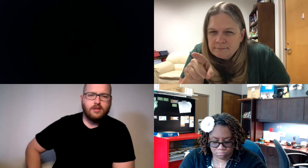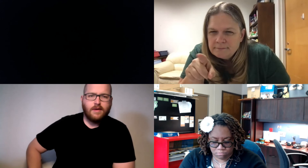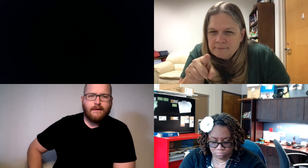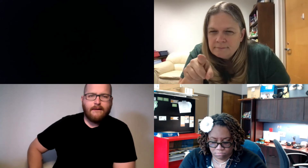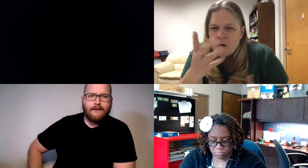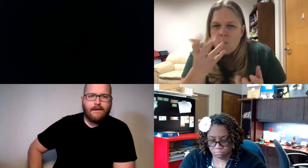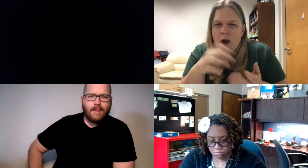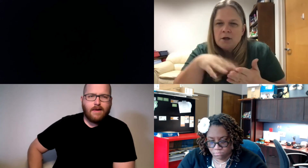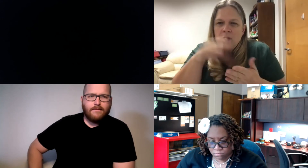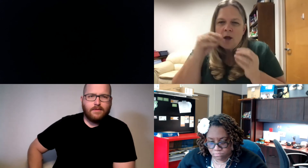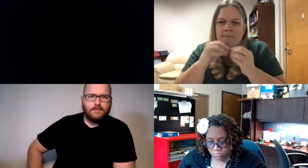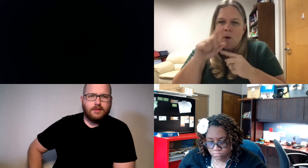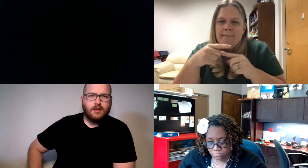hospitals.